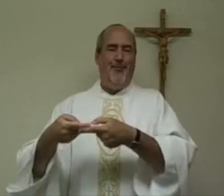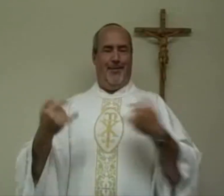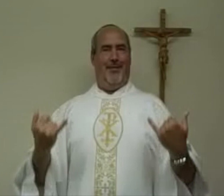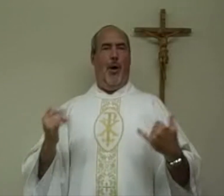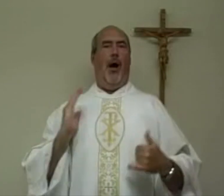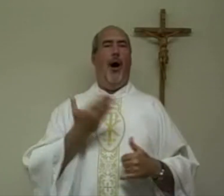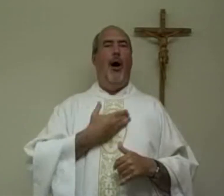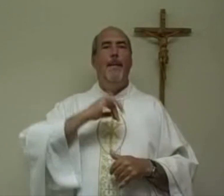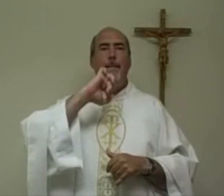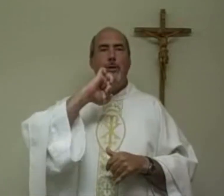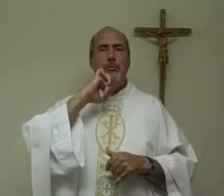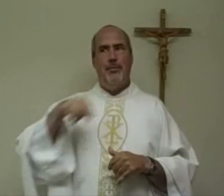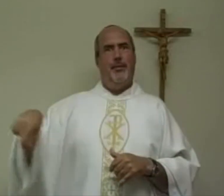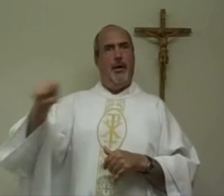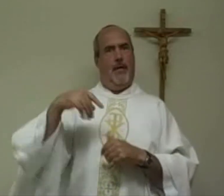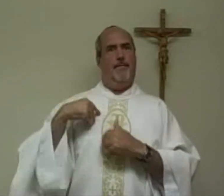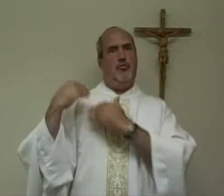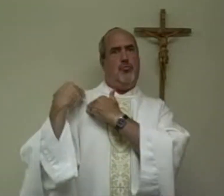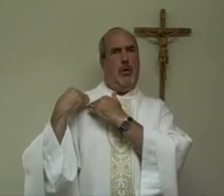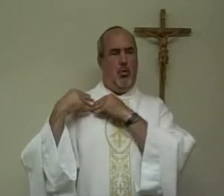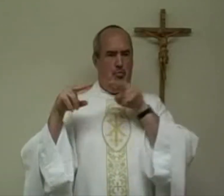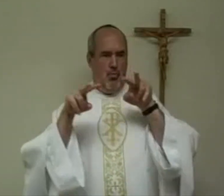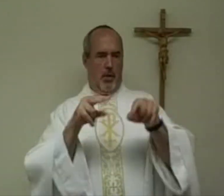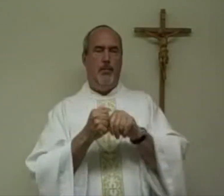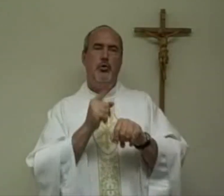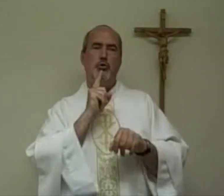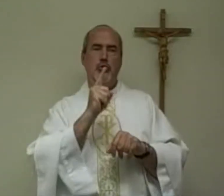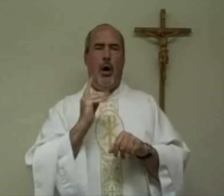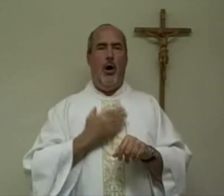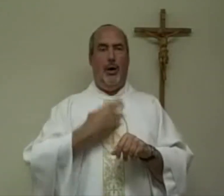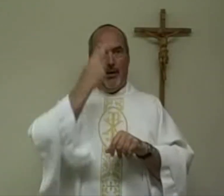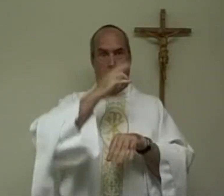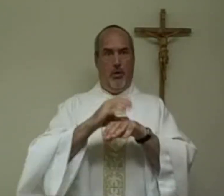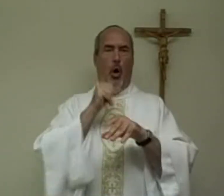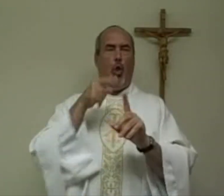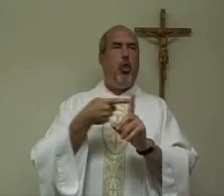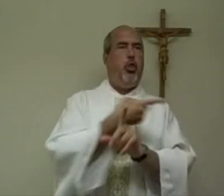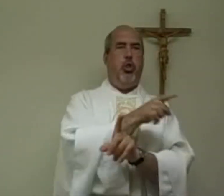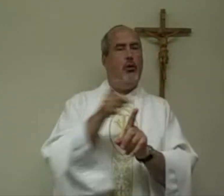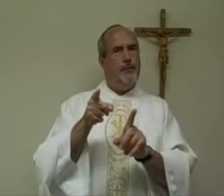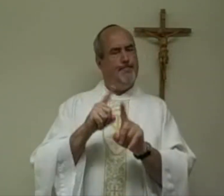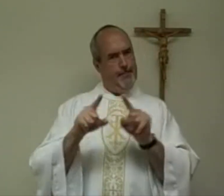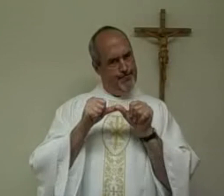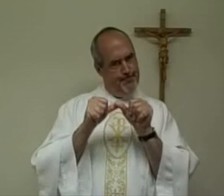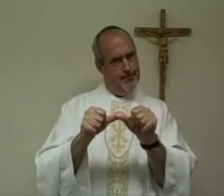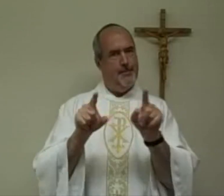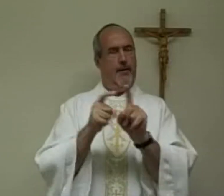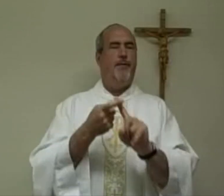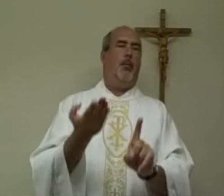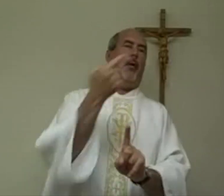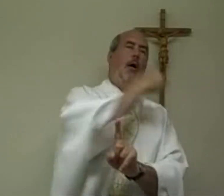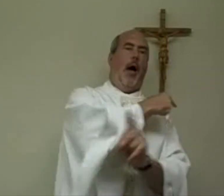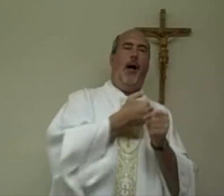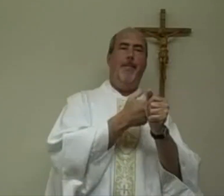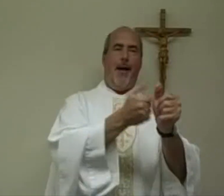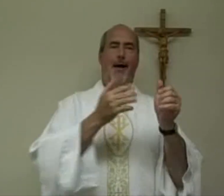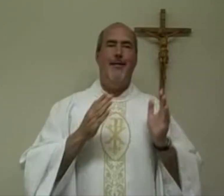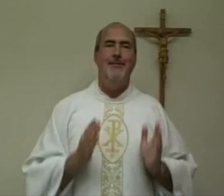those teachings have been passed on from generation to our bishops today. And they've made sure that we never